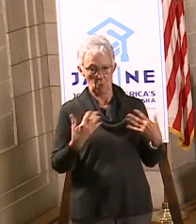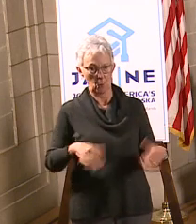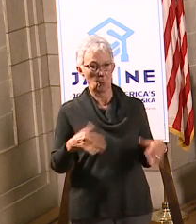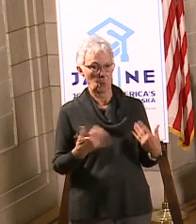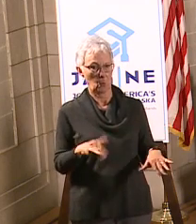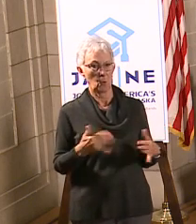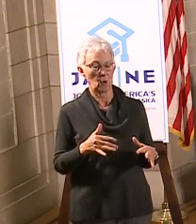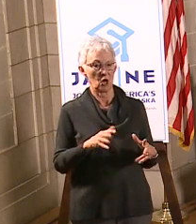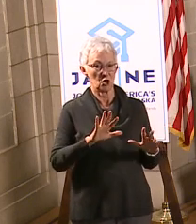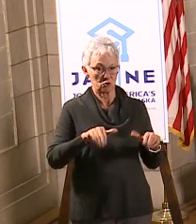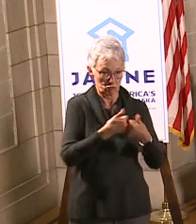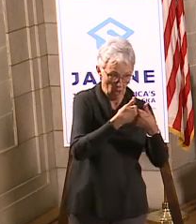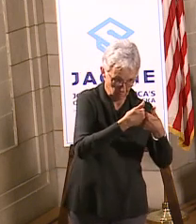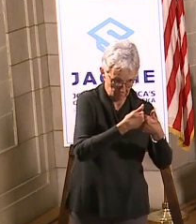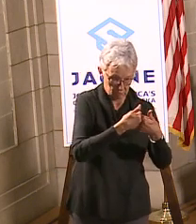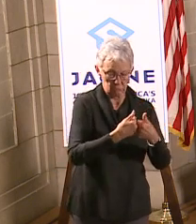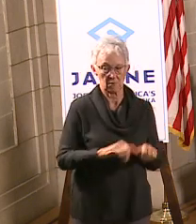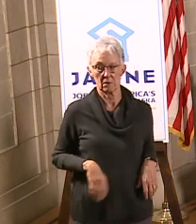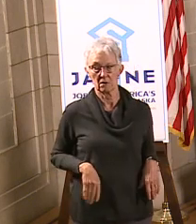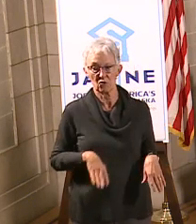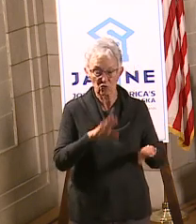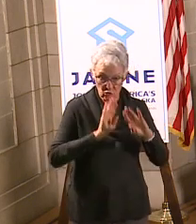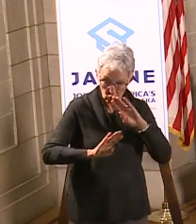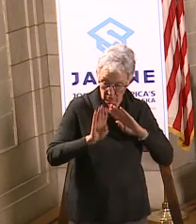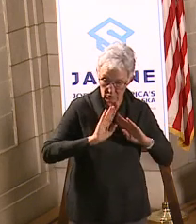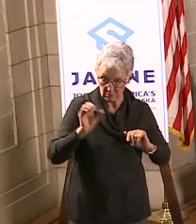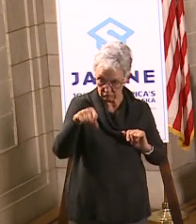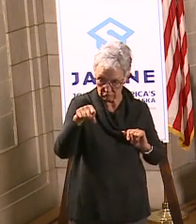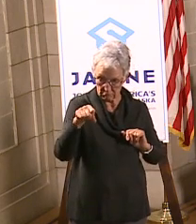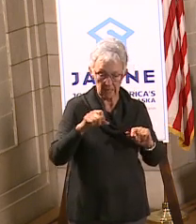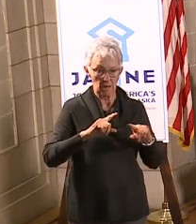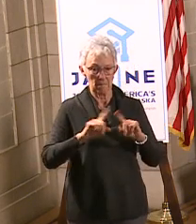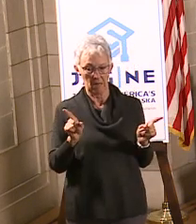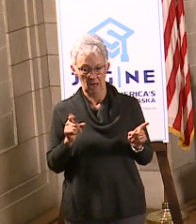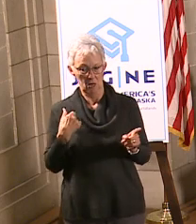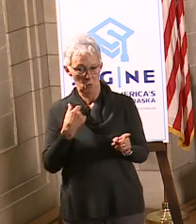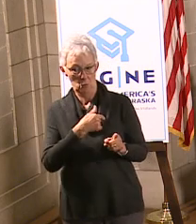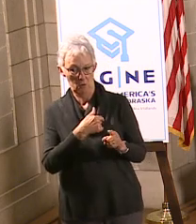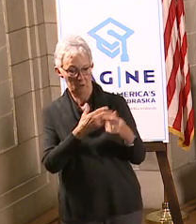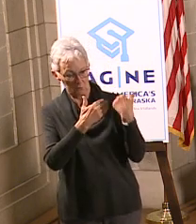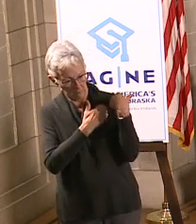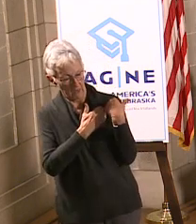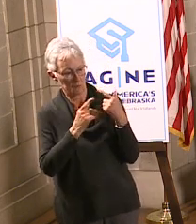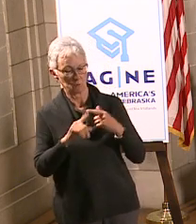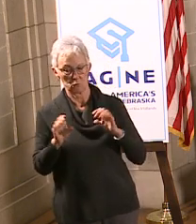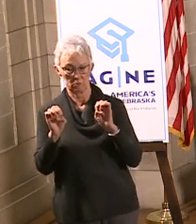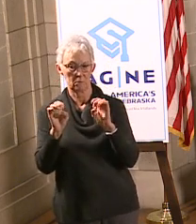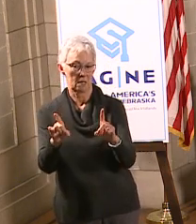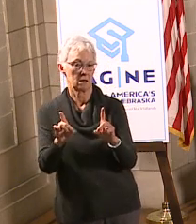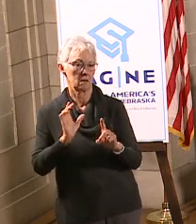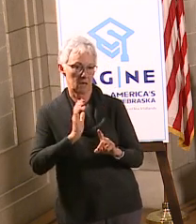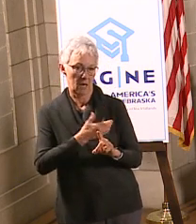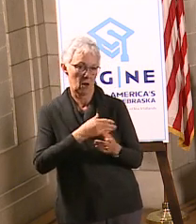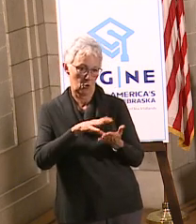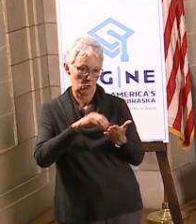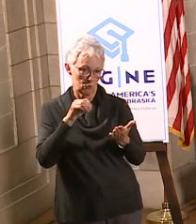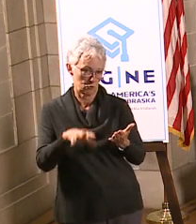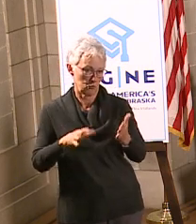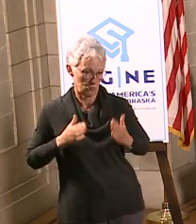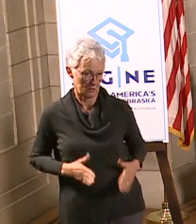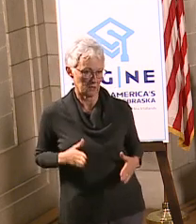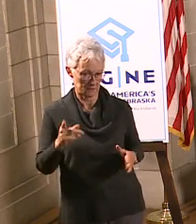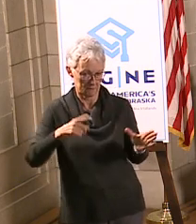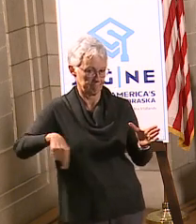work. Our students deserve the best education possible, whether we are in a pandemic or